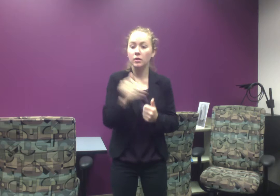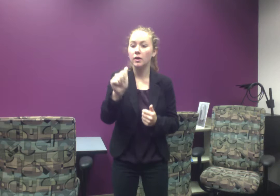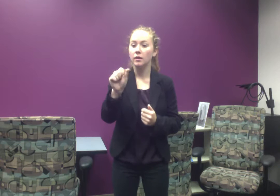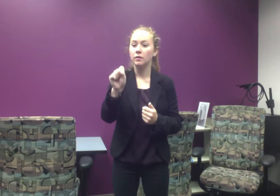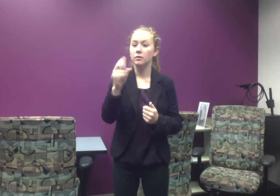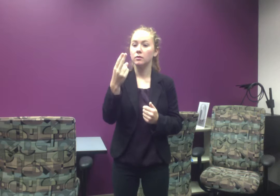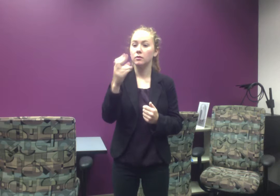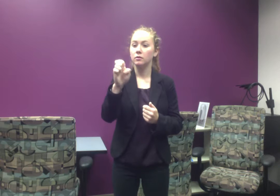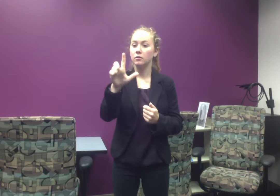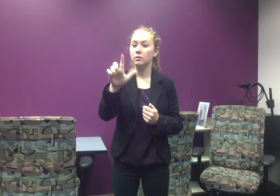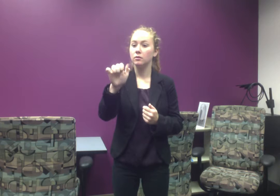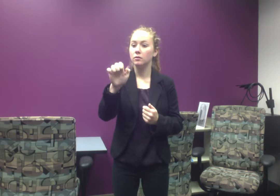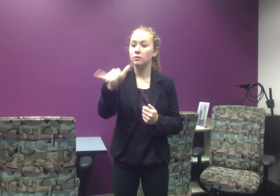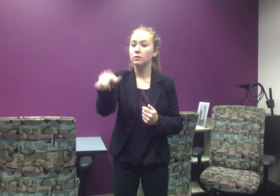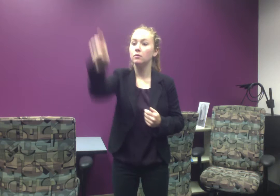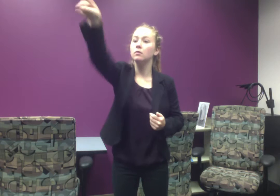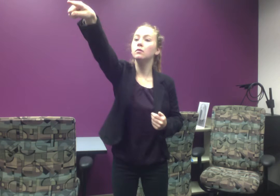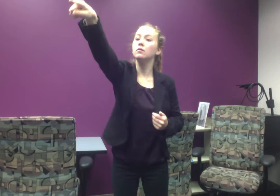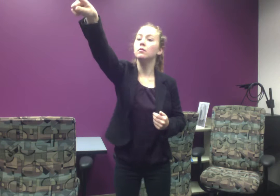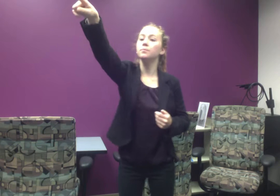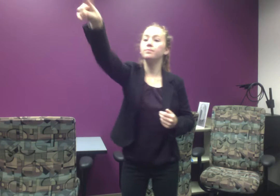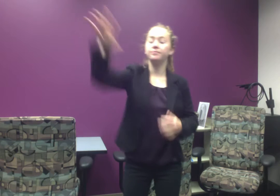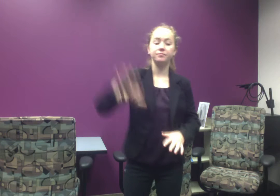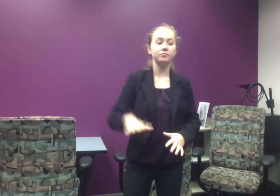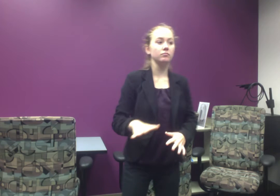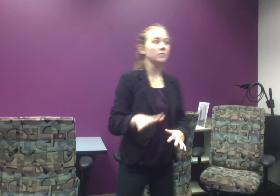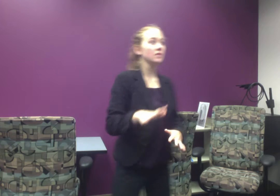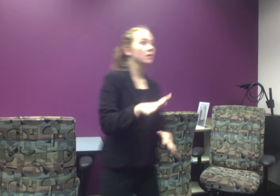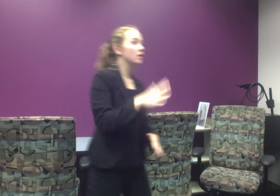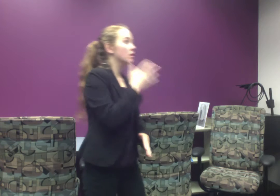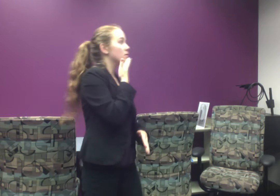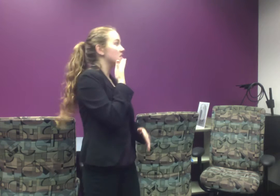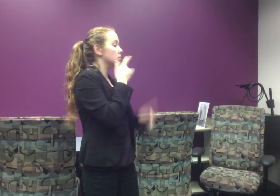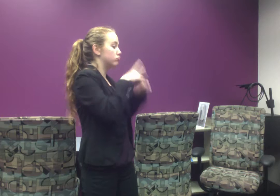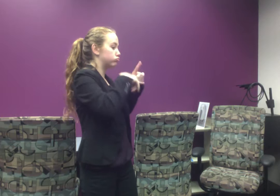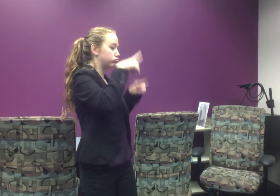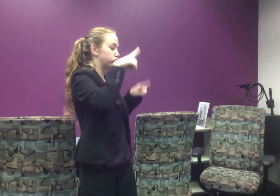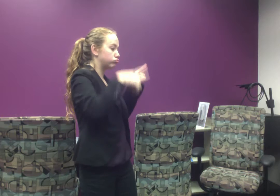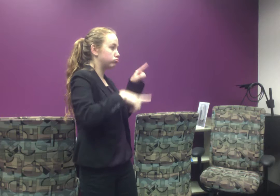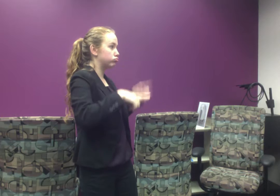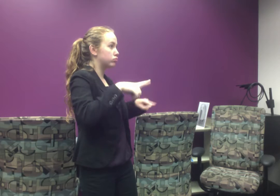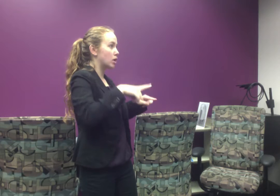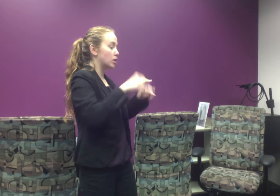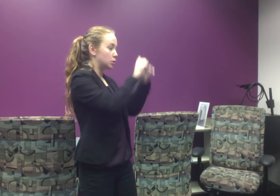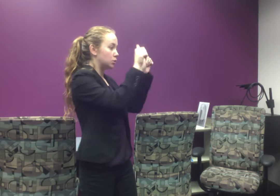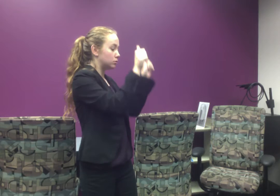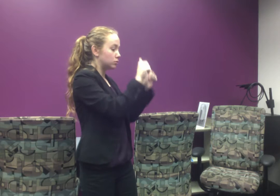The shape and like how some of it's dark and the outline of it. Okay, it shows different